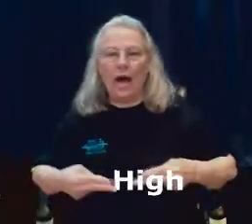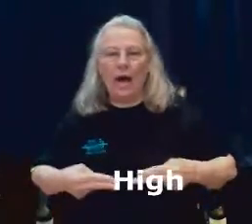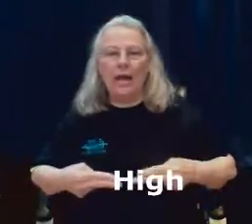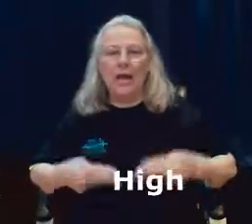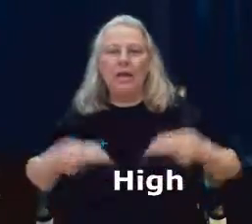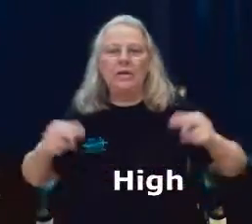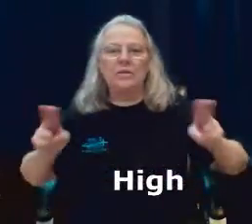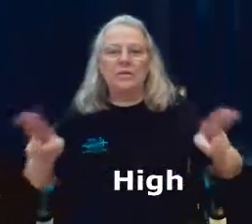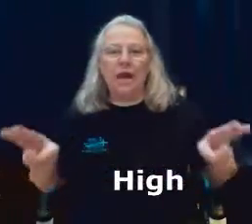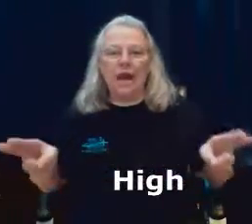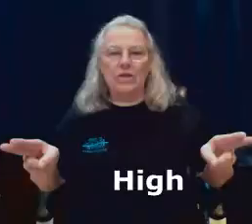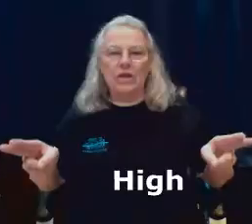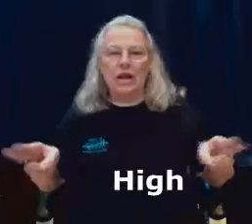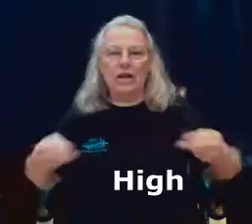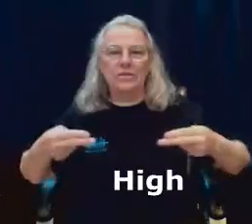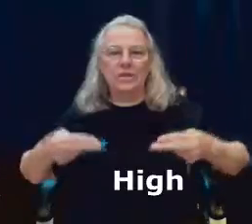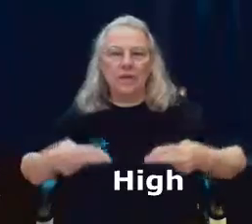high, H hands,